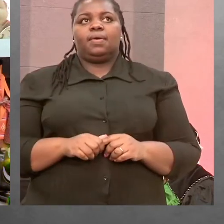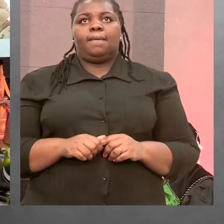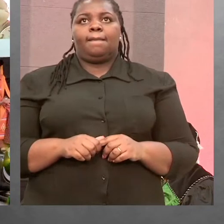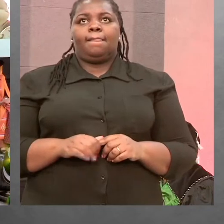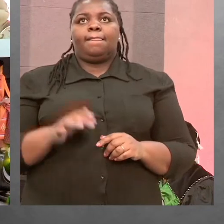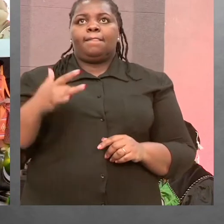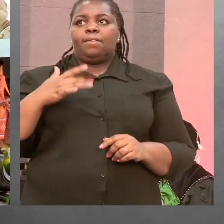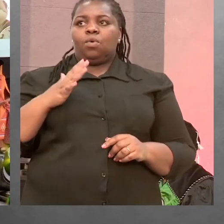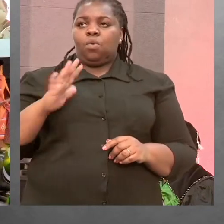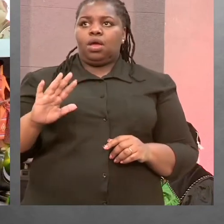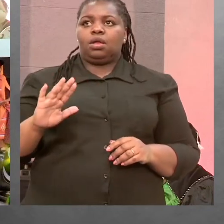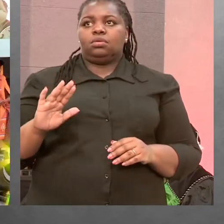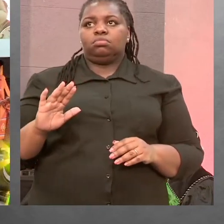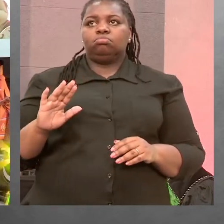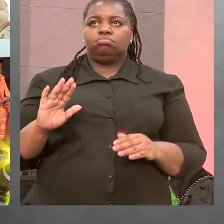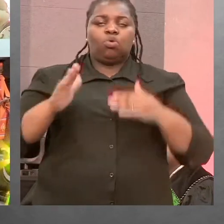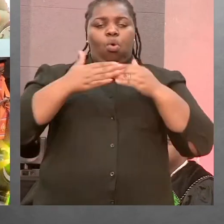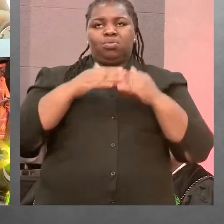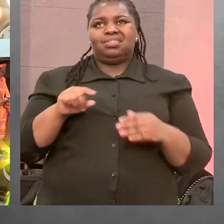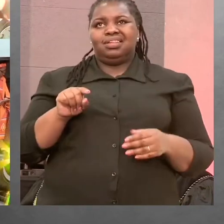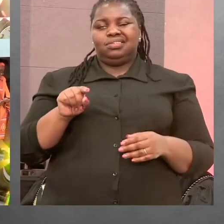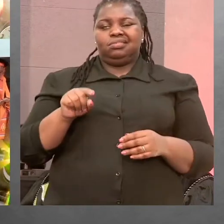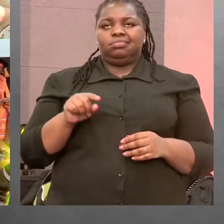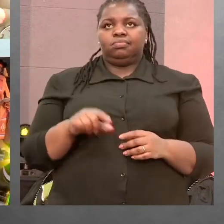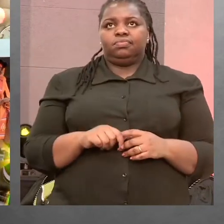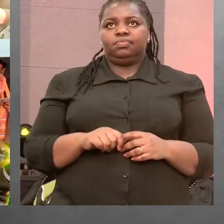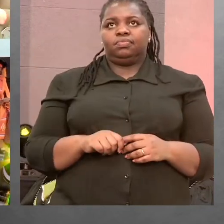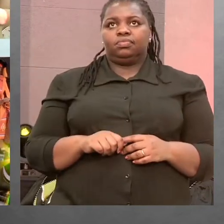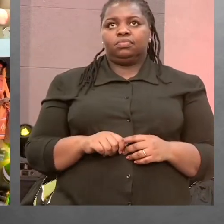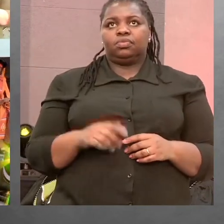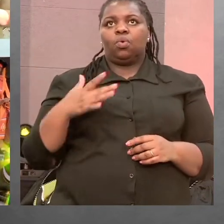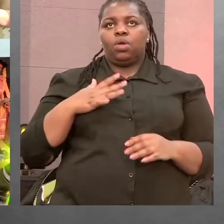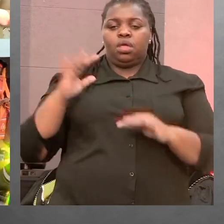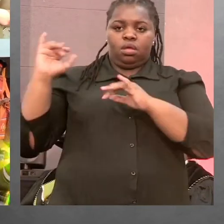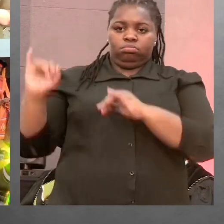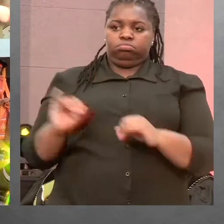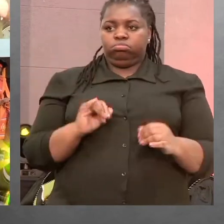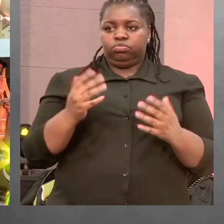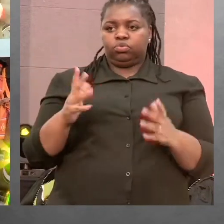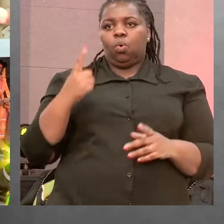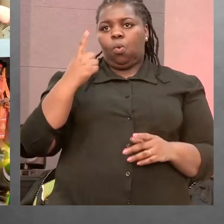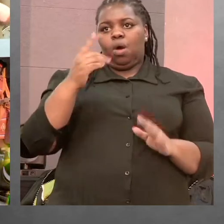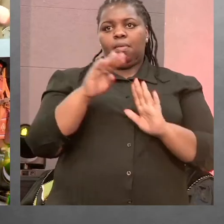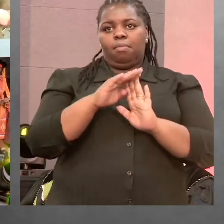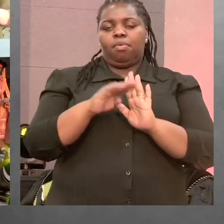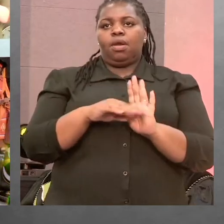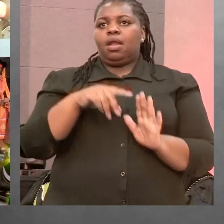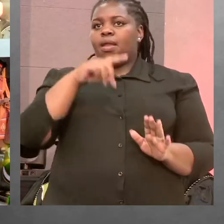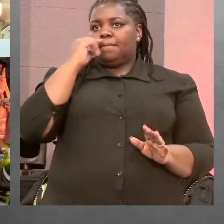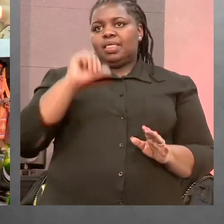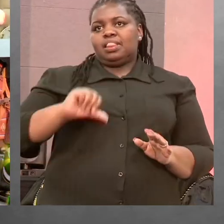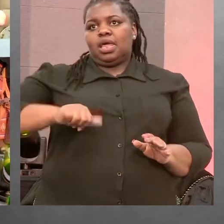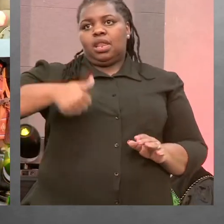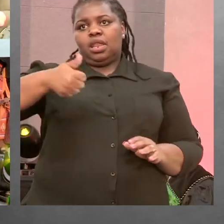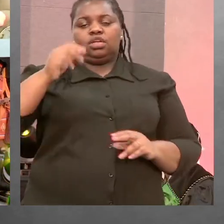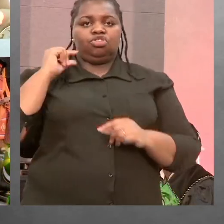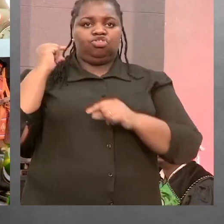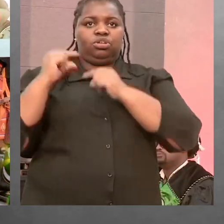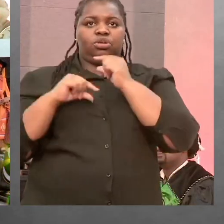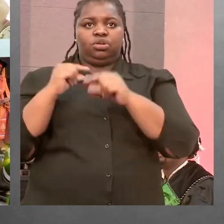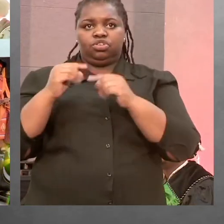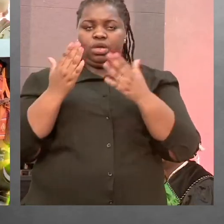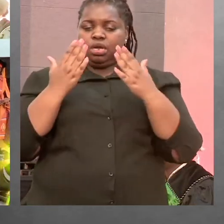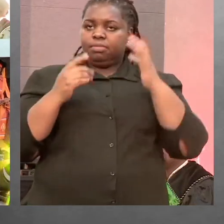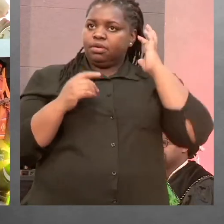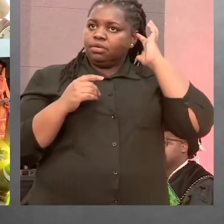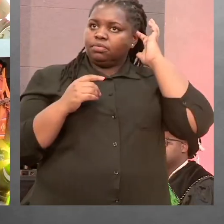We want to close that gap. We've introduced one program called the Next Generation Academic Program,